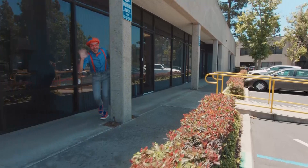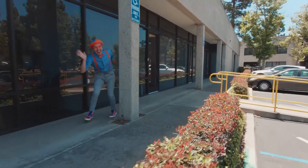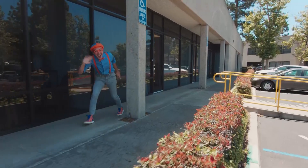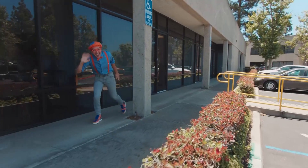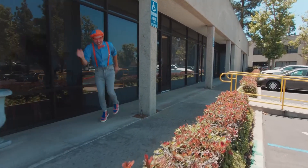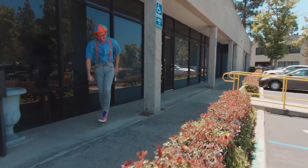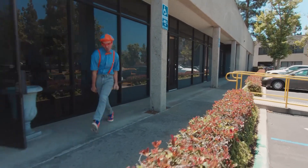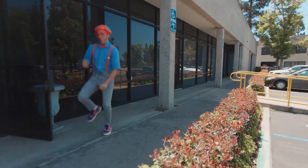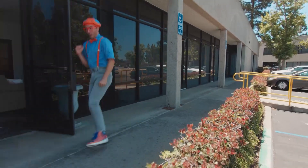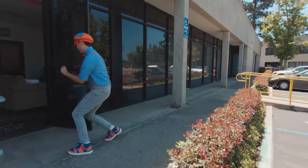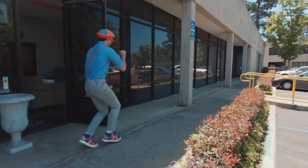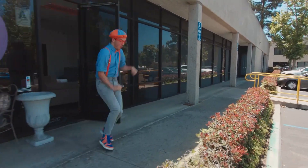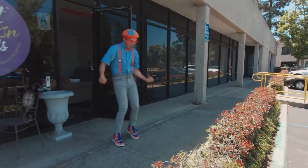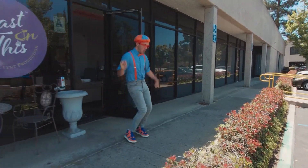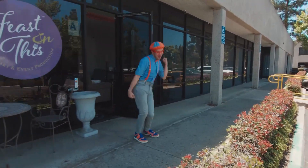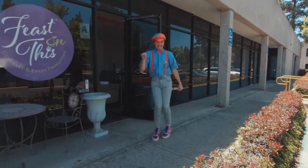Hello!